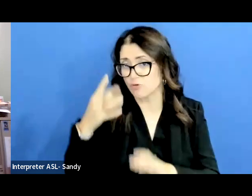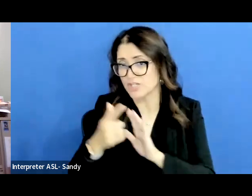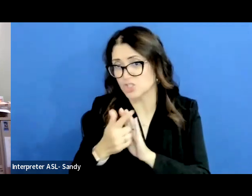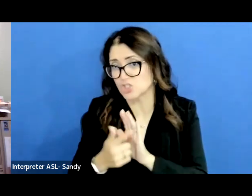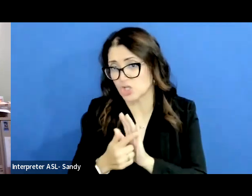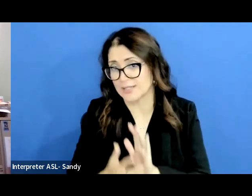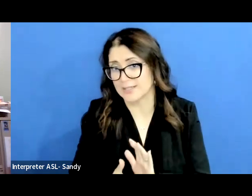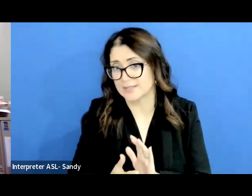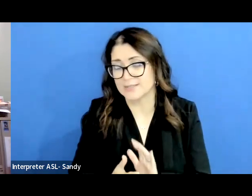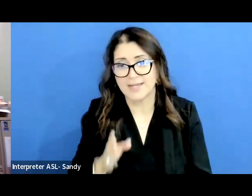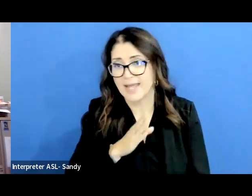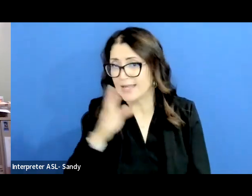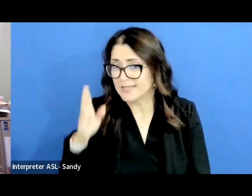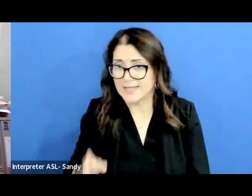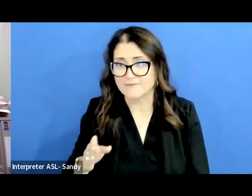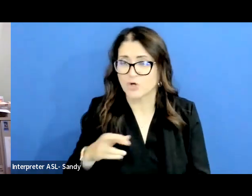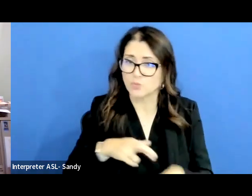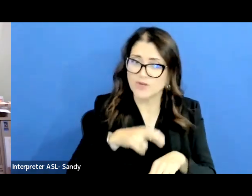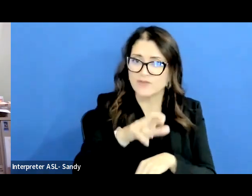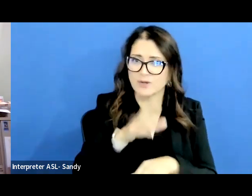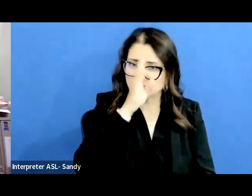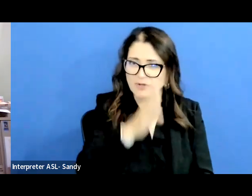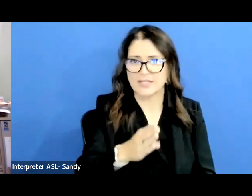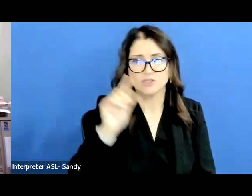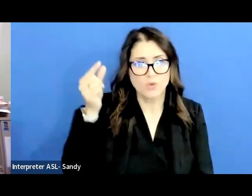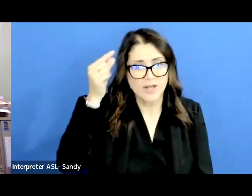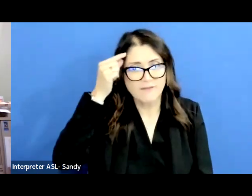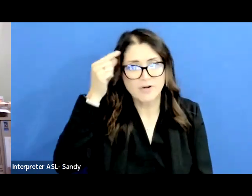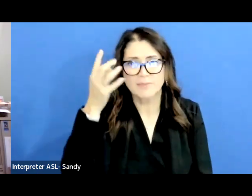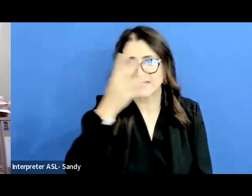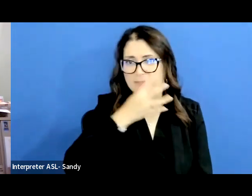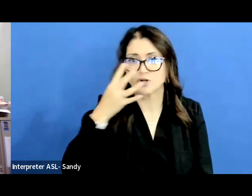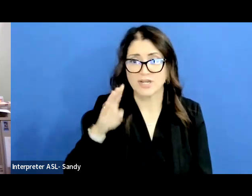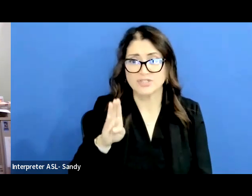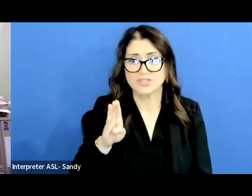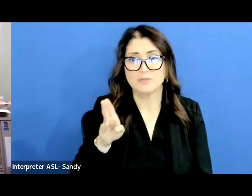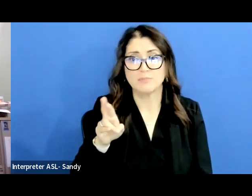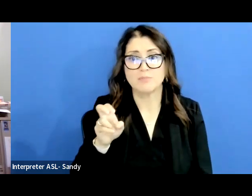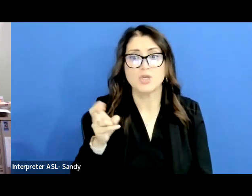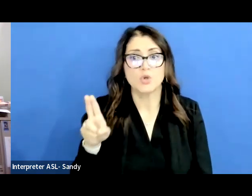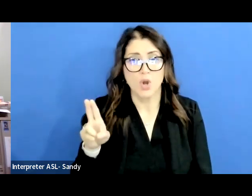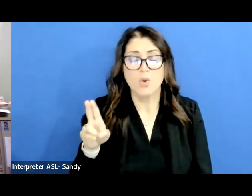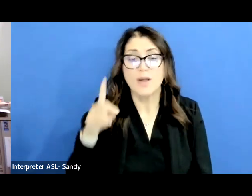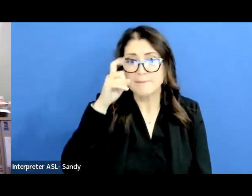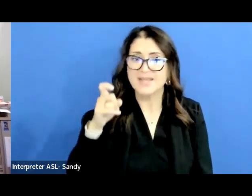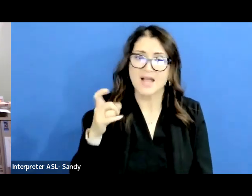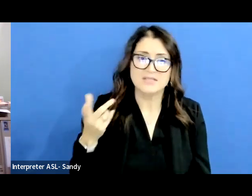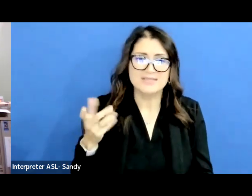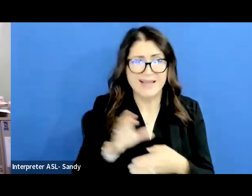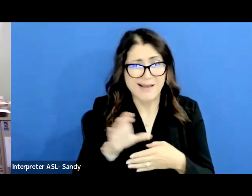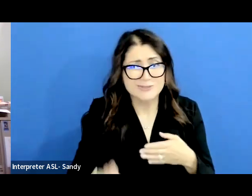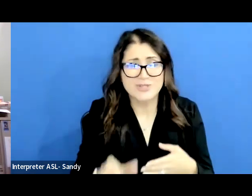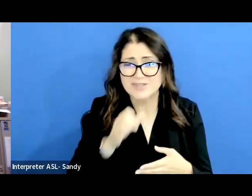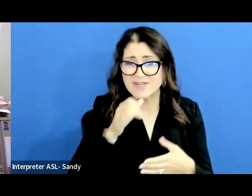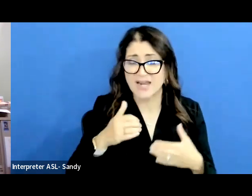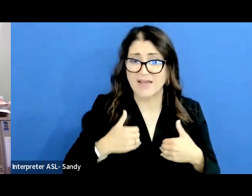never refer them directly to any sort of government immigration bureaus. The consequences of not having the most current